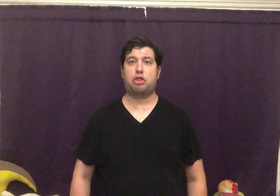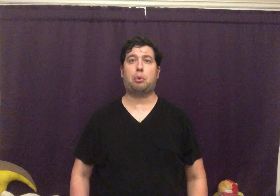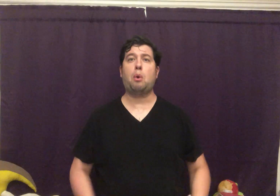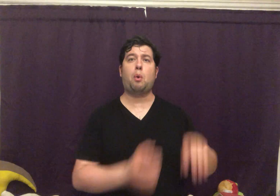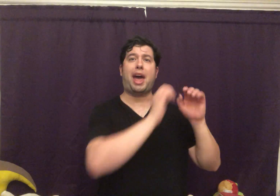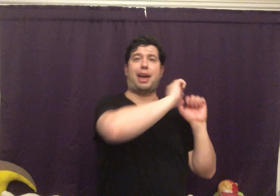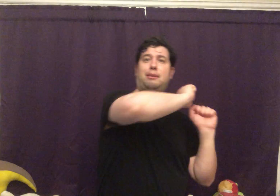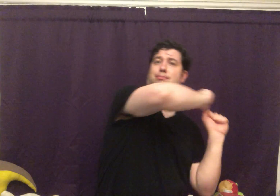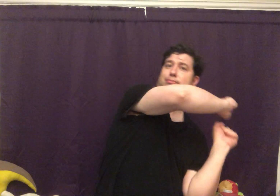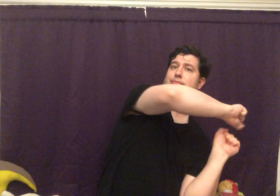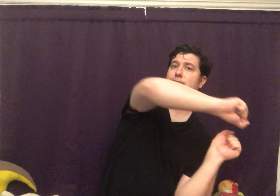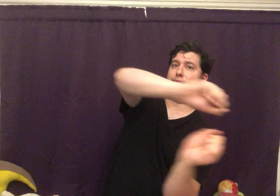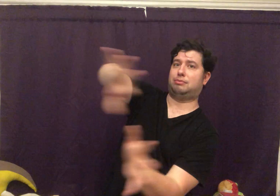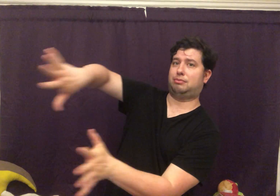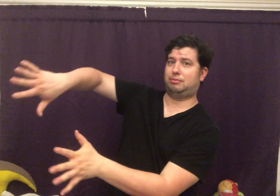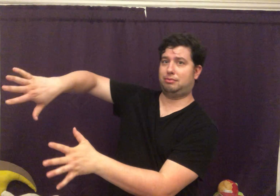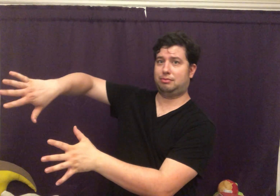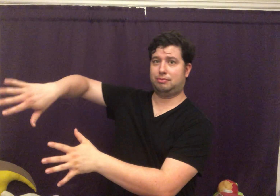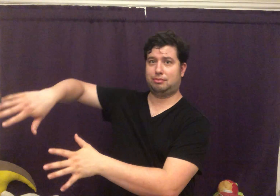Throw away.